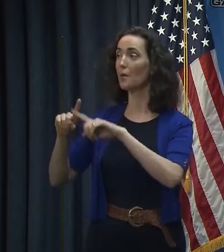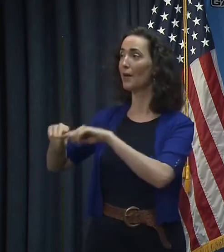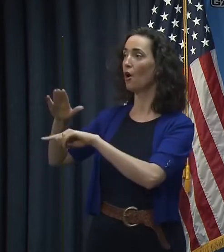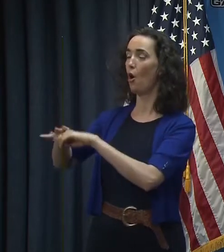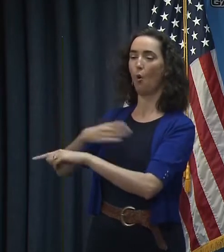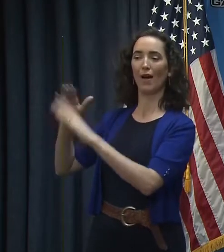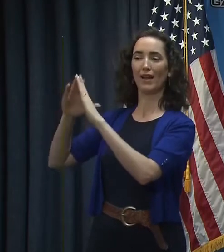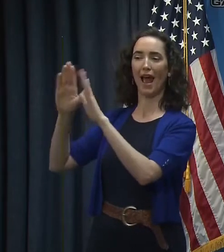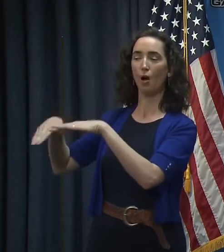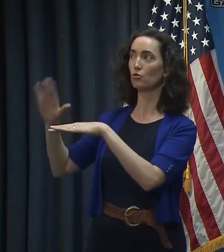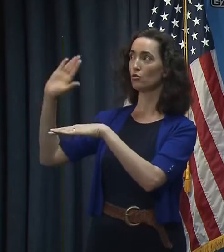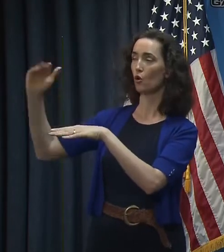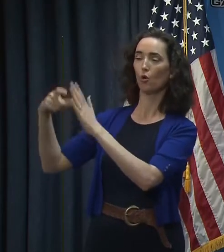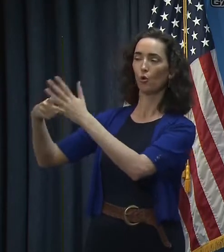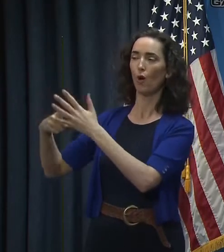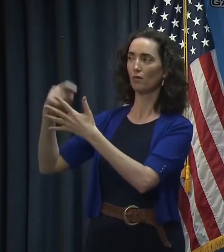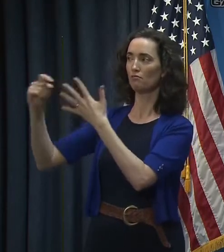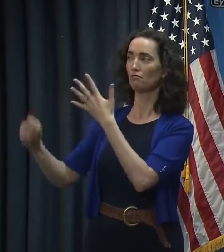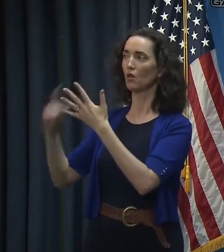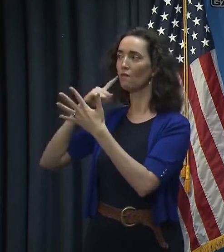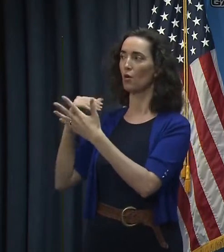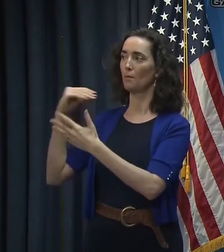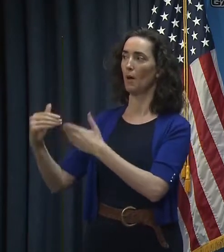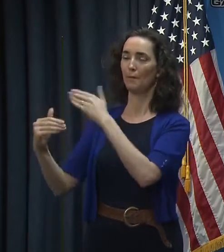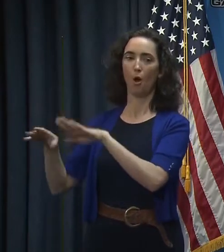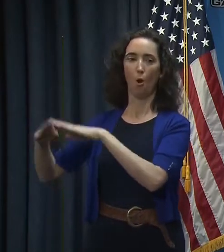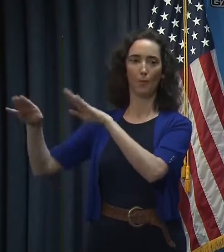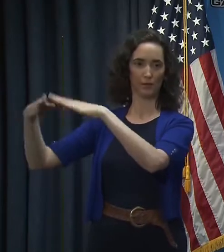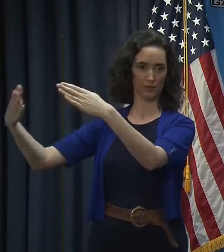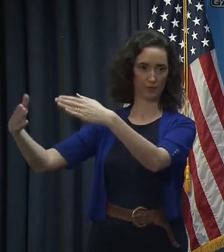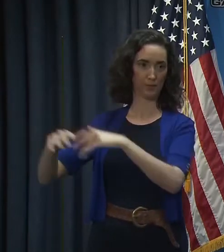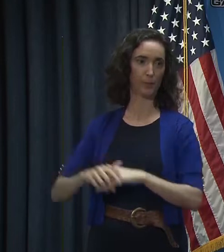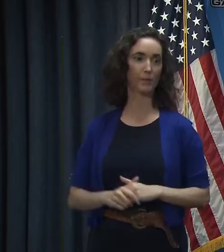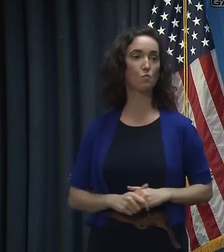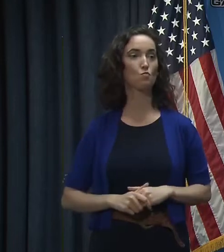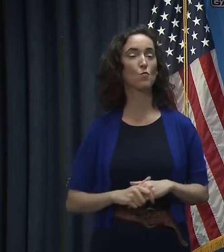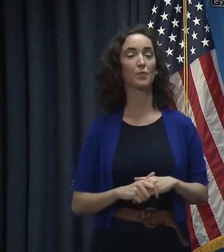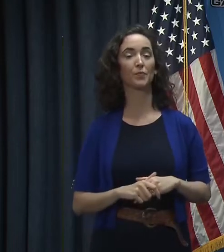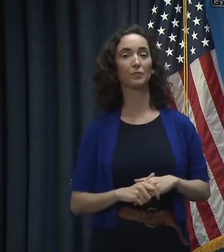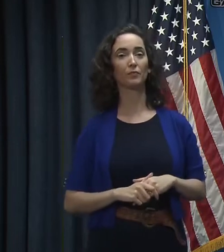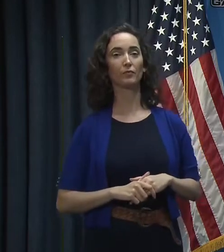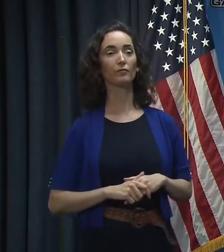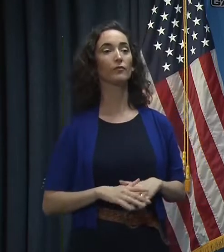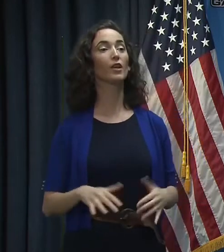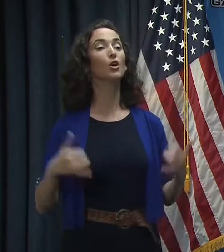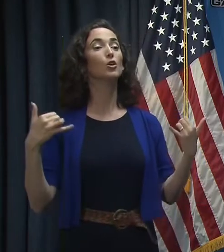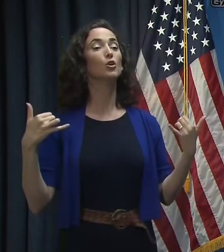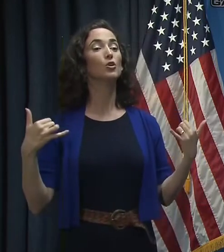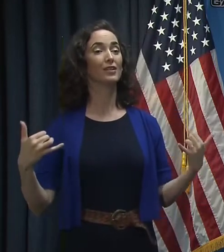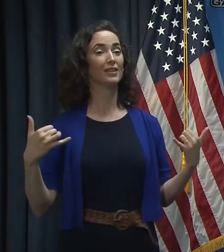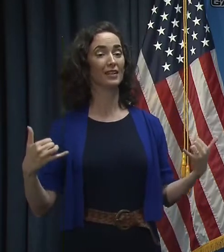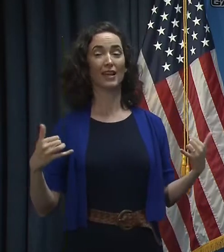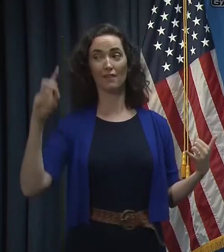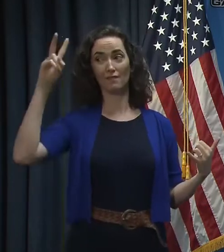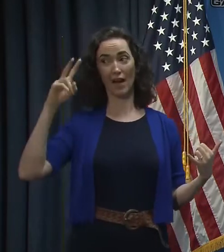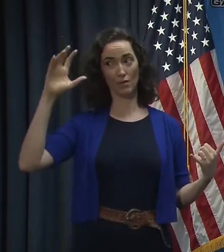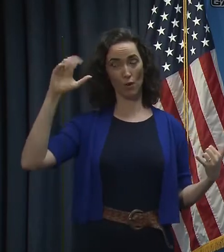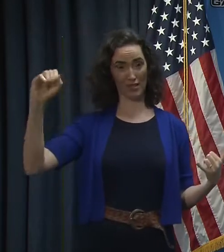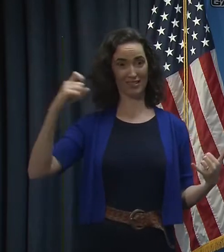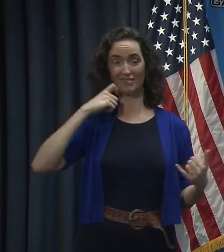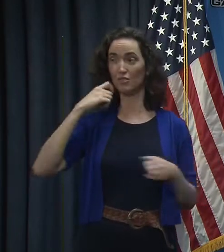reopening for states. Earlier today, I was able to speak with the Vice President. I informed him